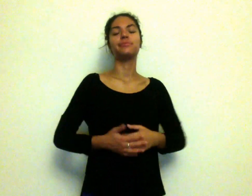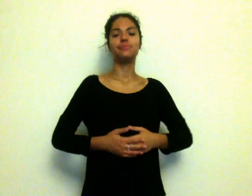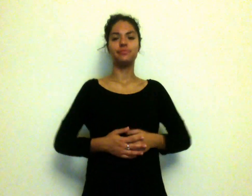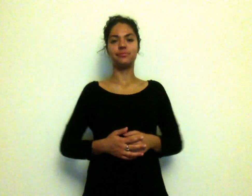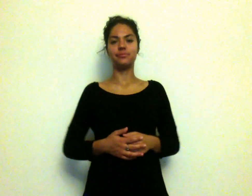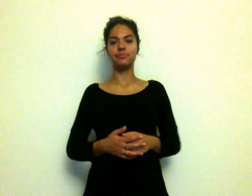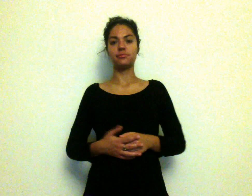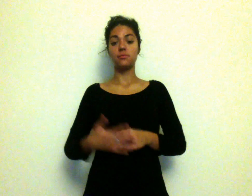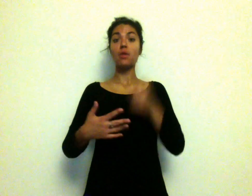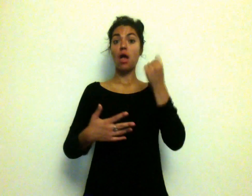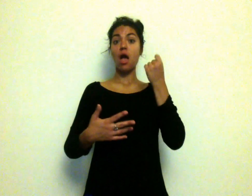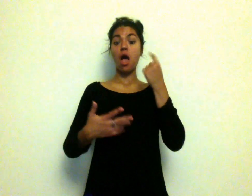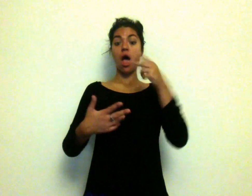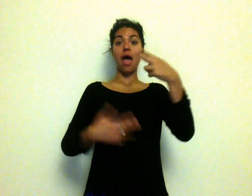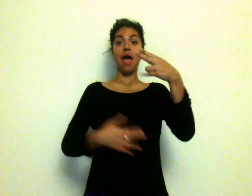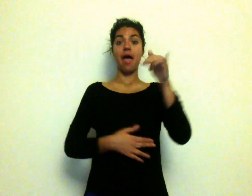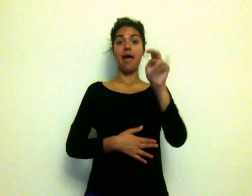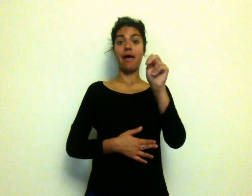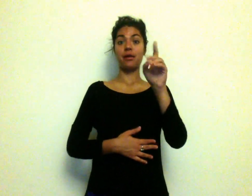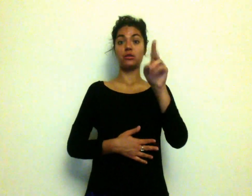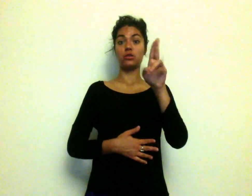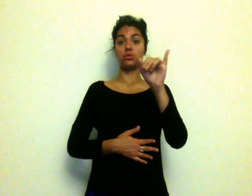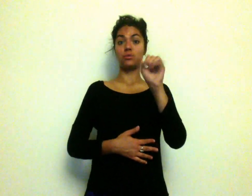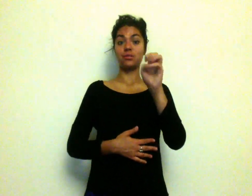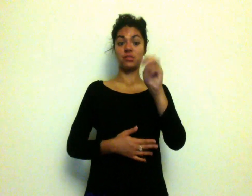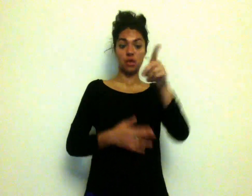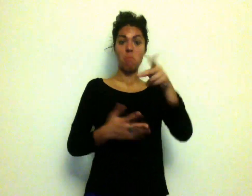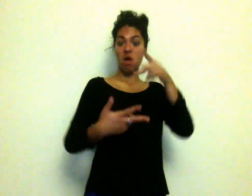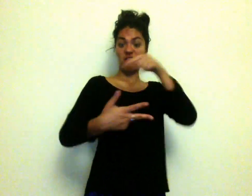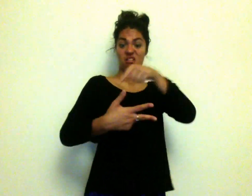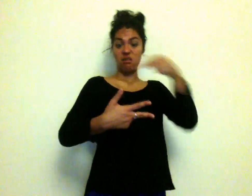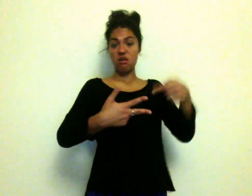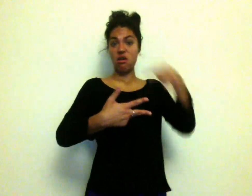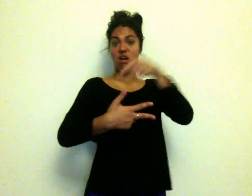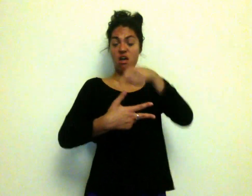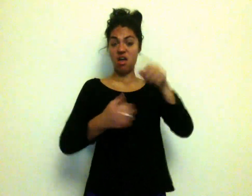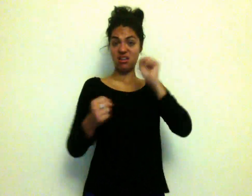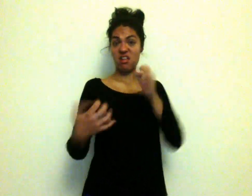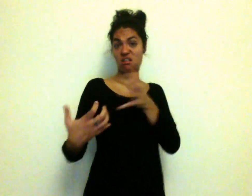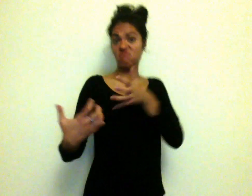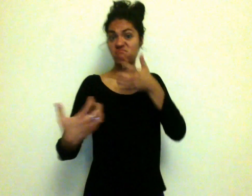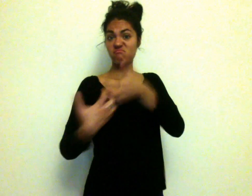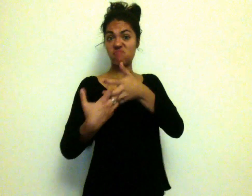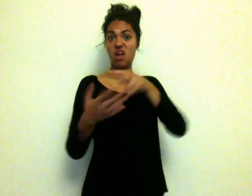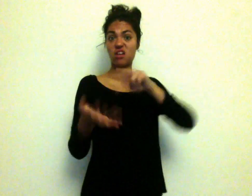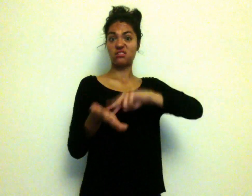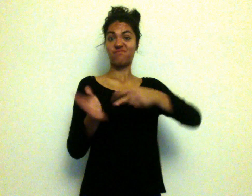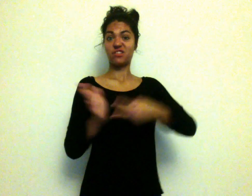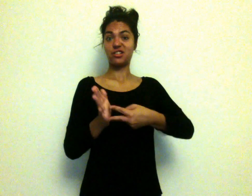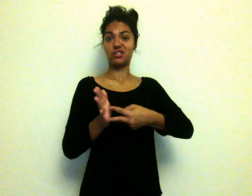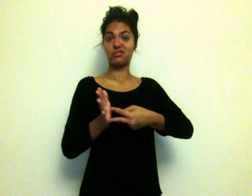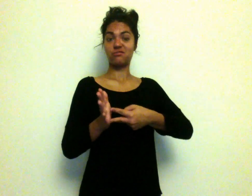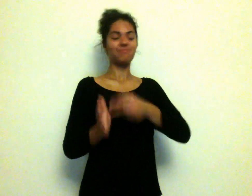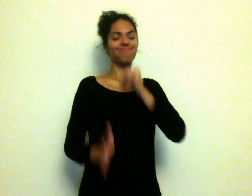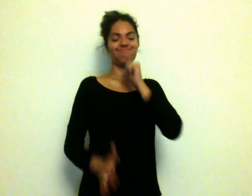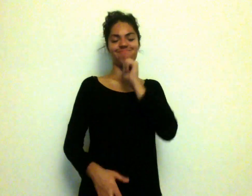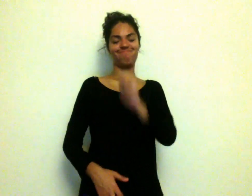There is no heteronomy and authority from above. There is no autonomy where you can do whatever you want on your own. Hinduism, along